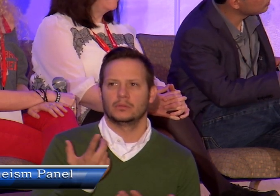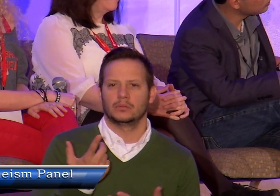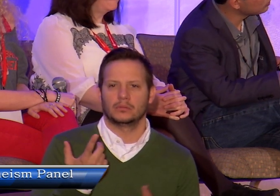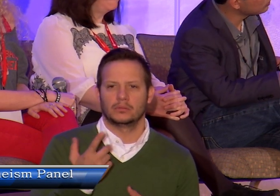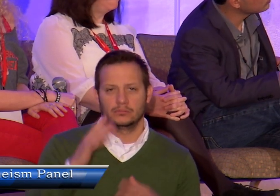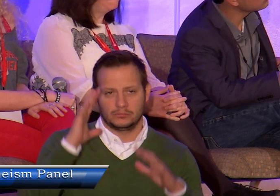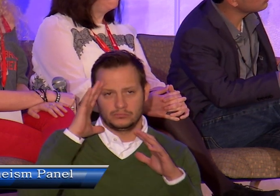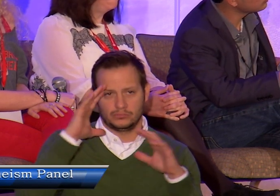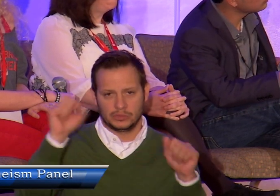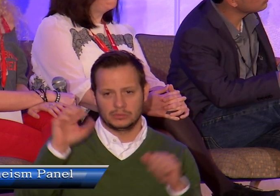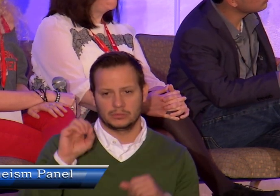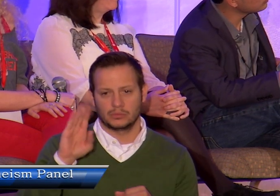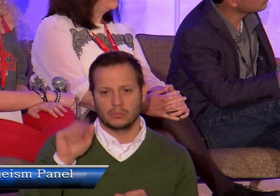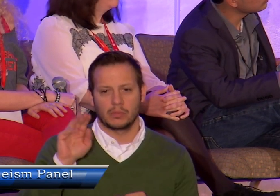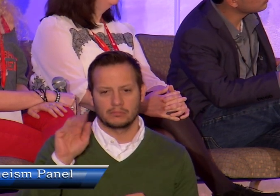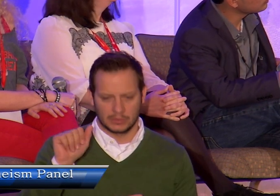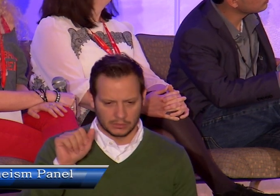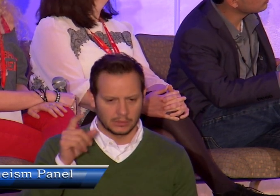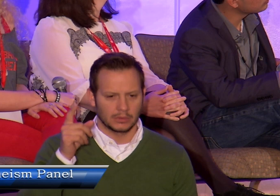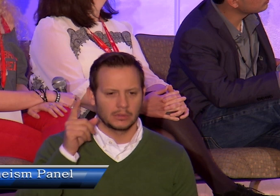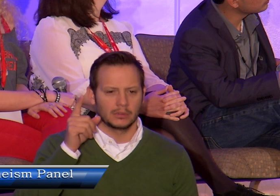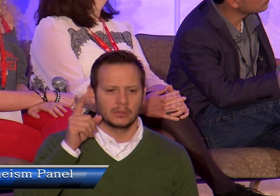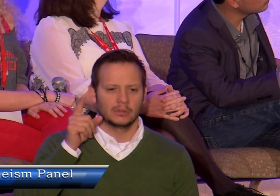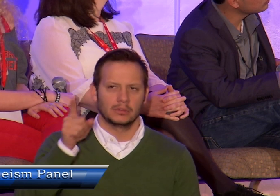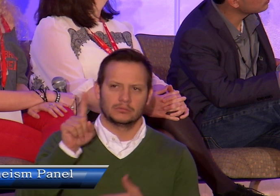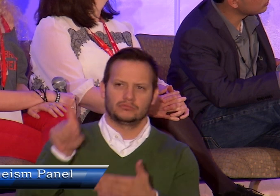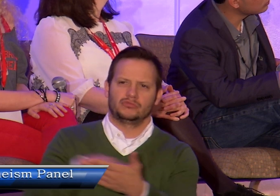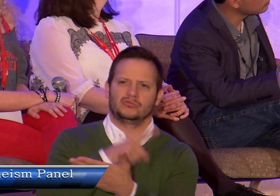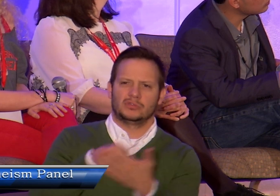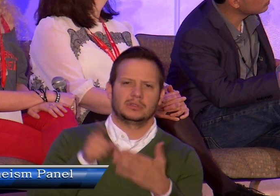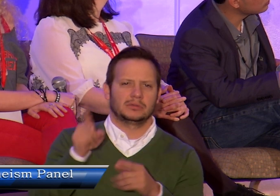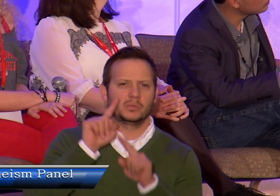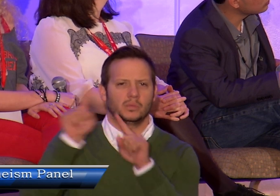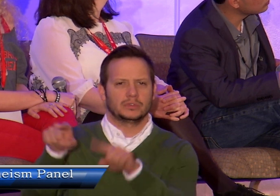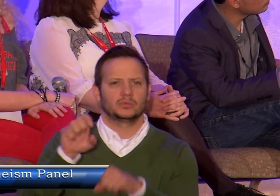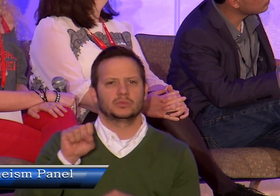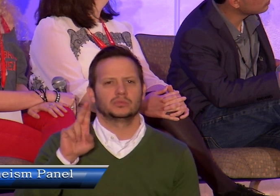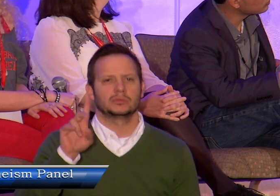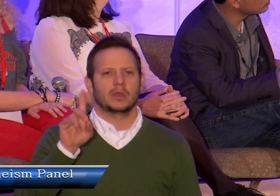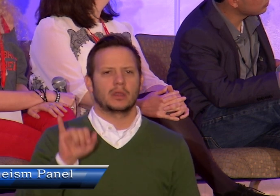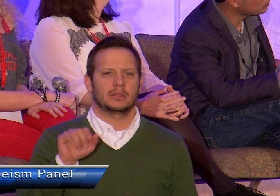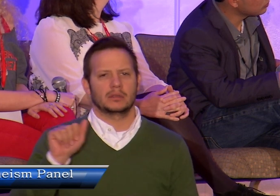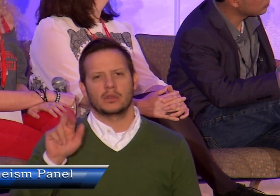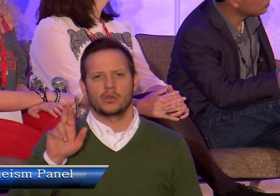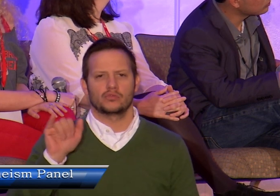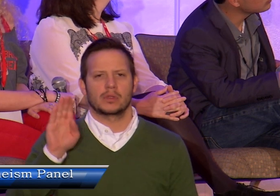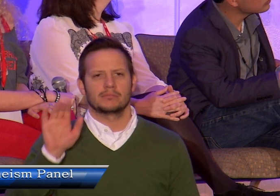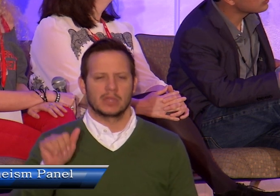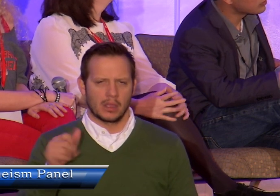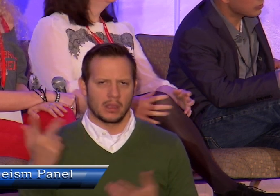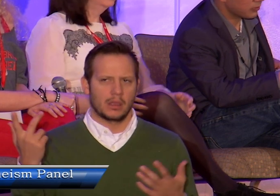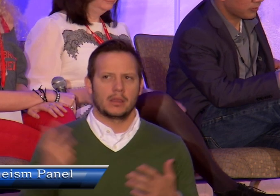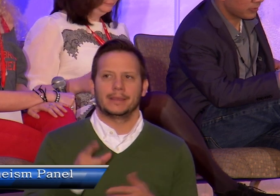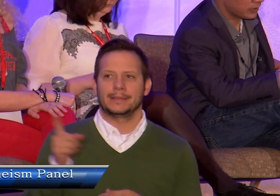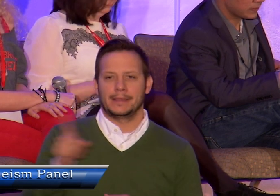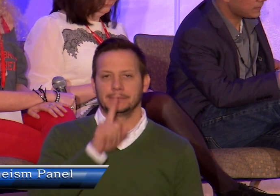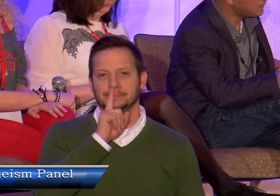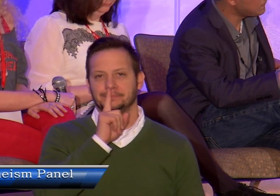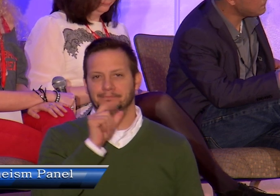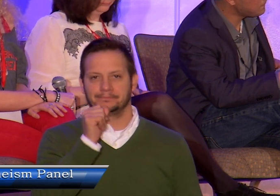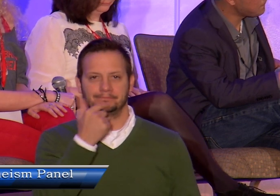President Barack Obama was criticized when he just went to Saudi Arabia and didn't say anything about human rights abuses or